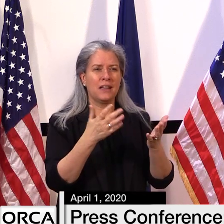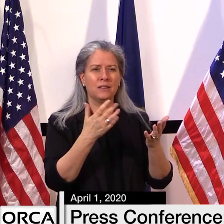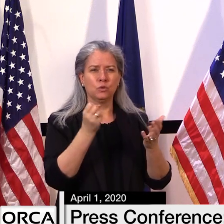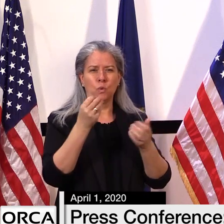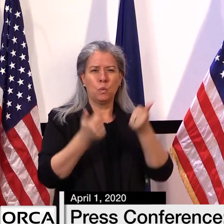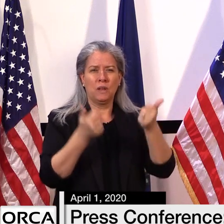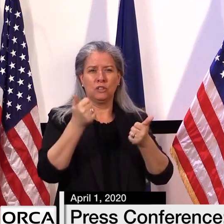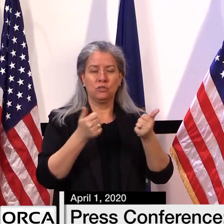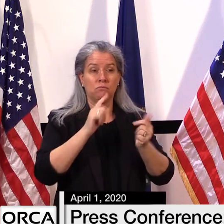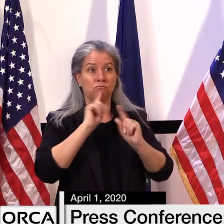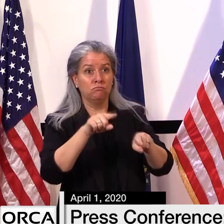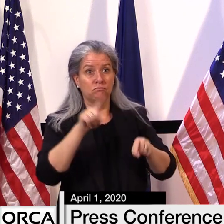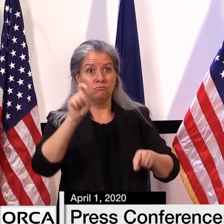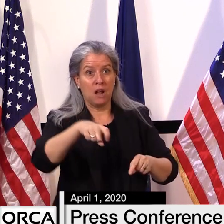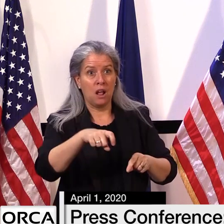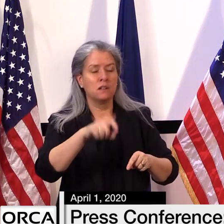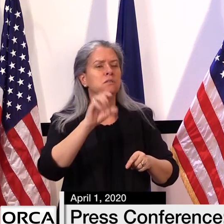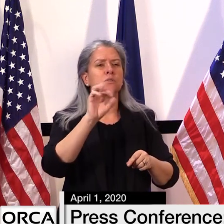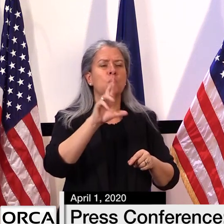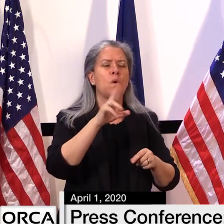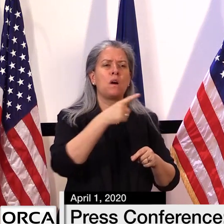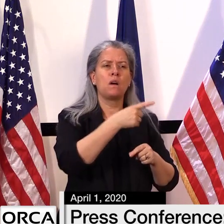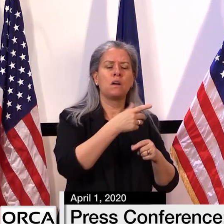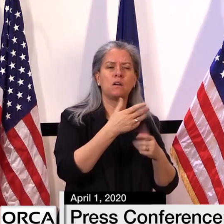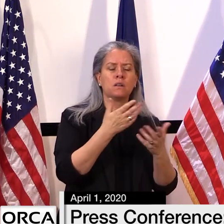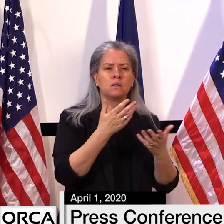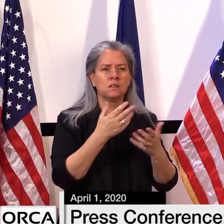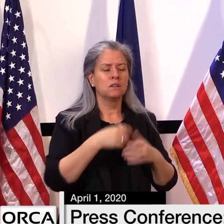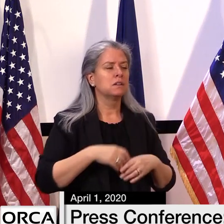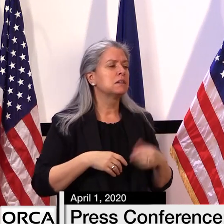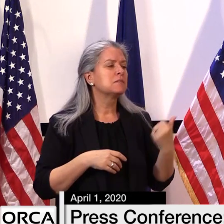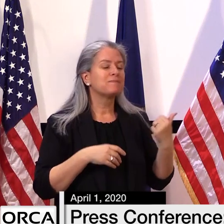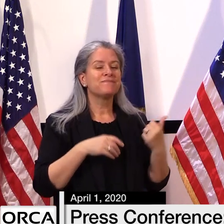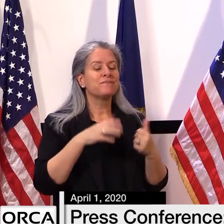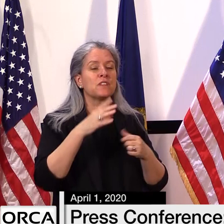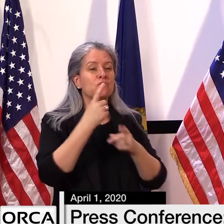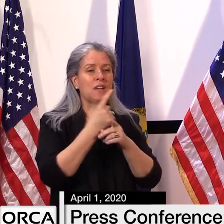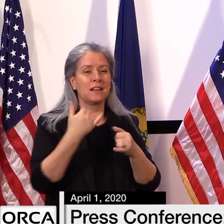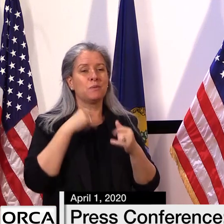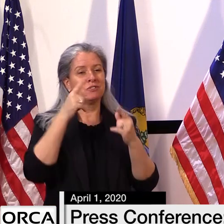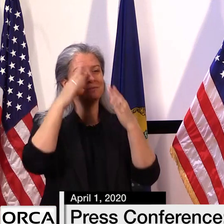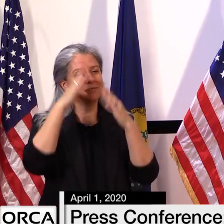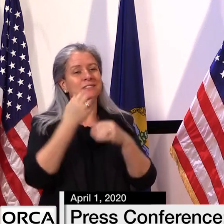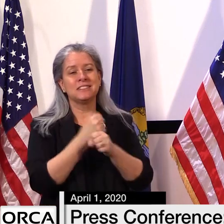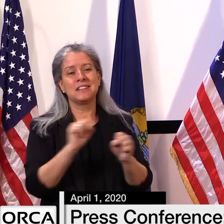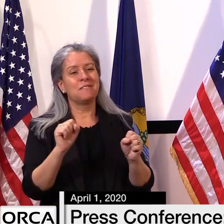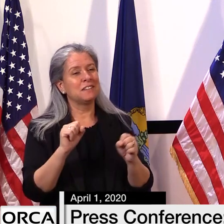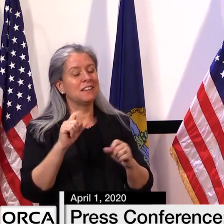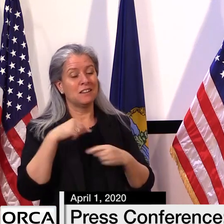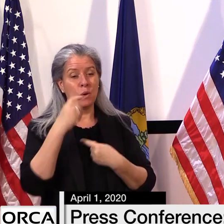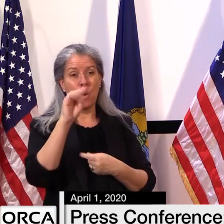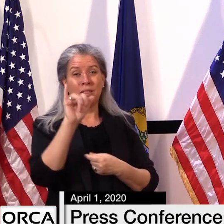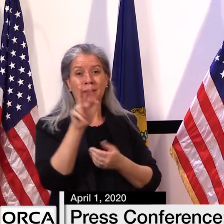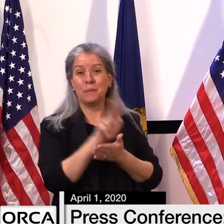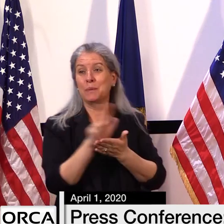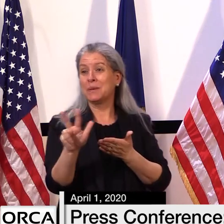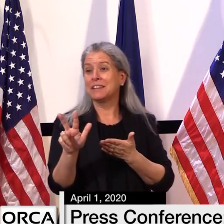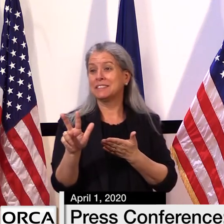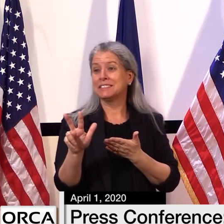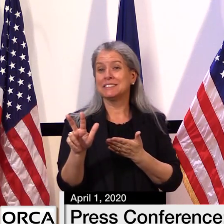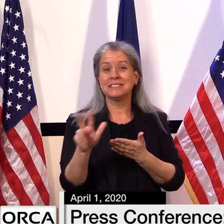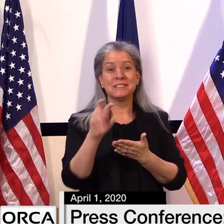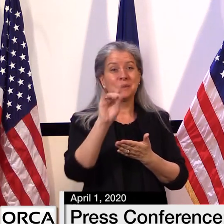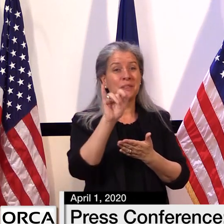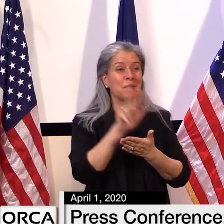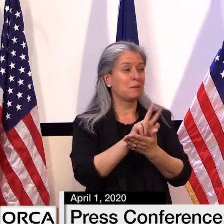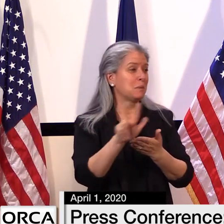we're protecting Vermonters in any way we can. At this point in time, it's only been 3 weeks into this pandemic. From our